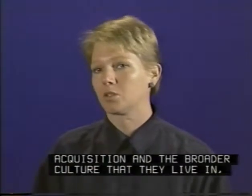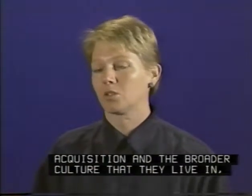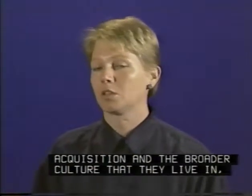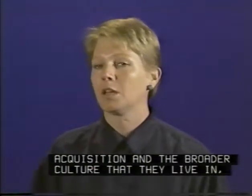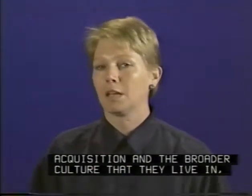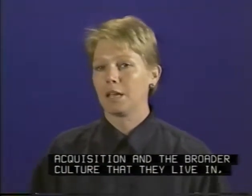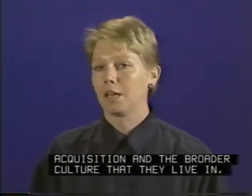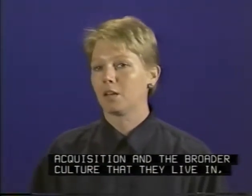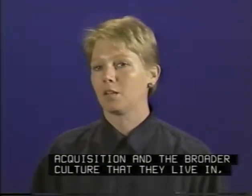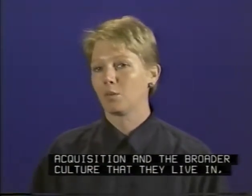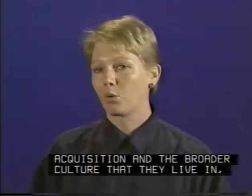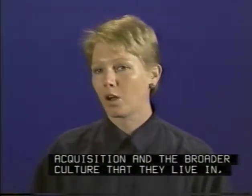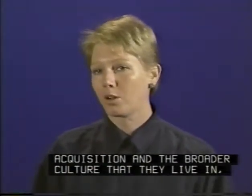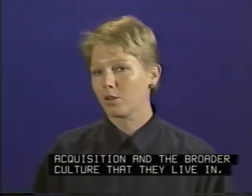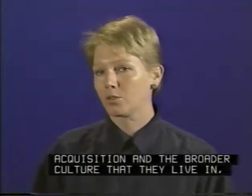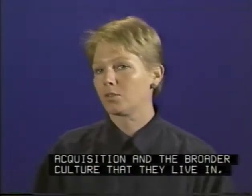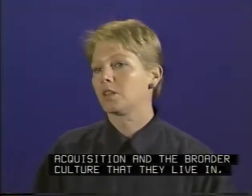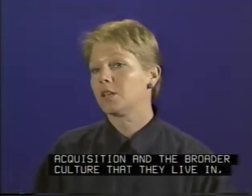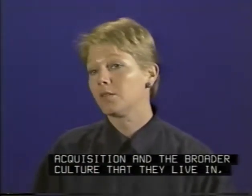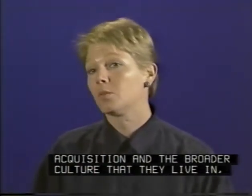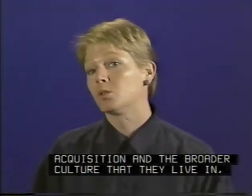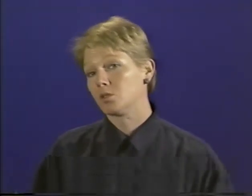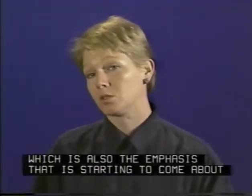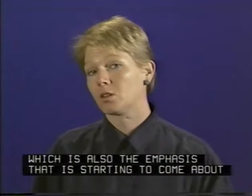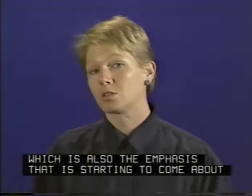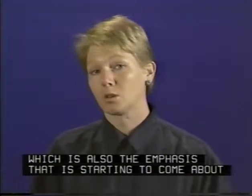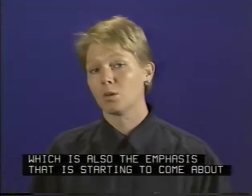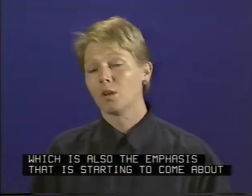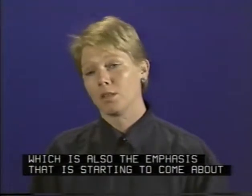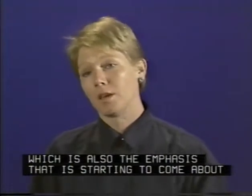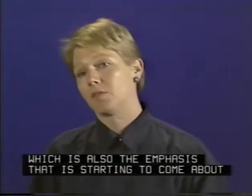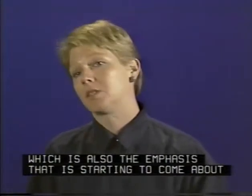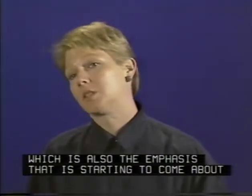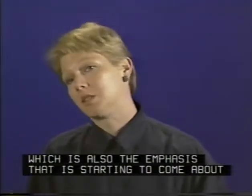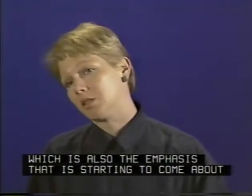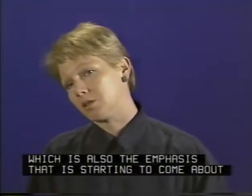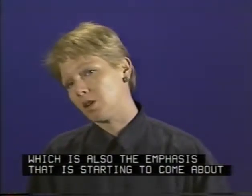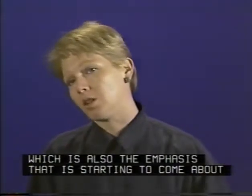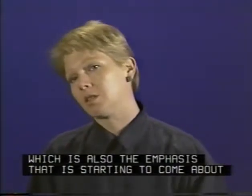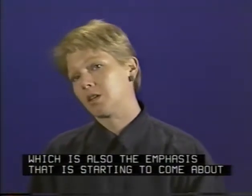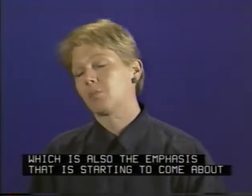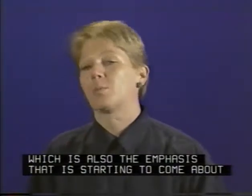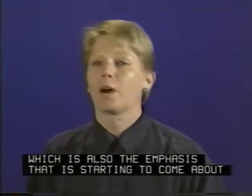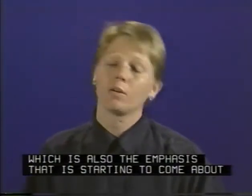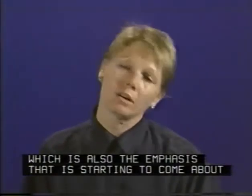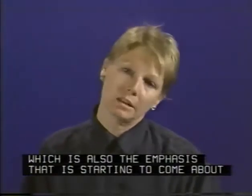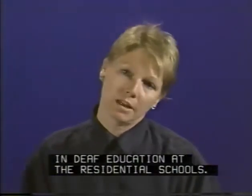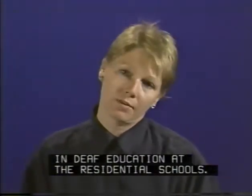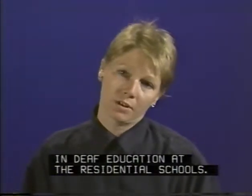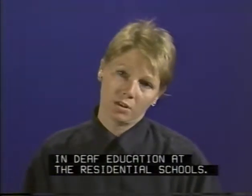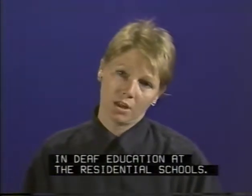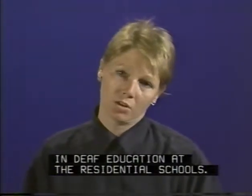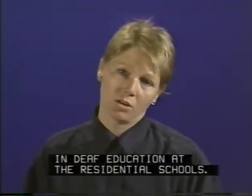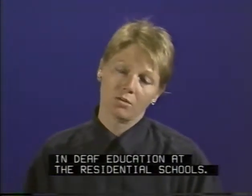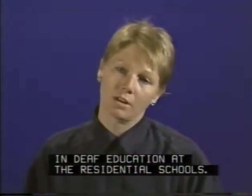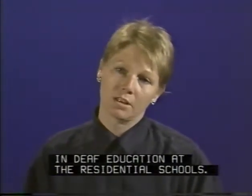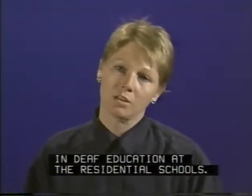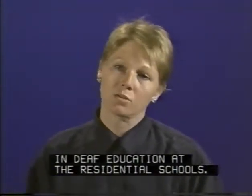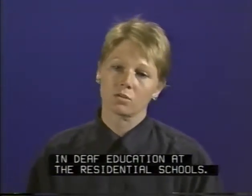acquisition and the broader culture that they live in, which is also the emphasis that is starting to come about in deaf education at the residential